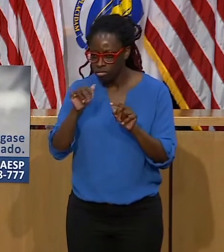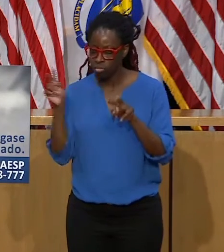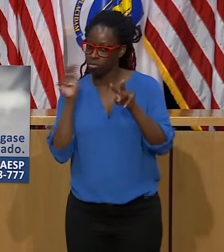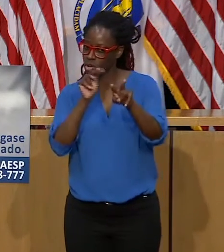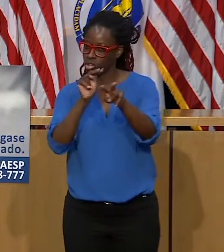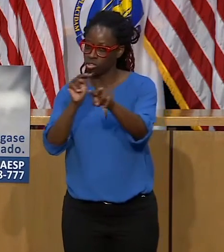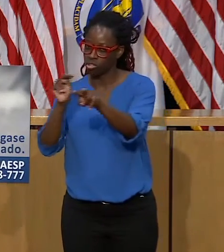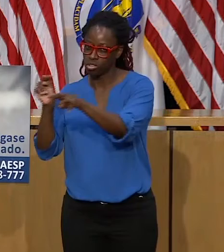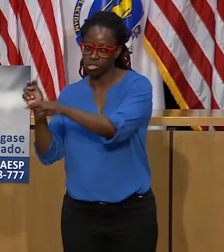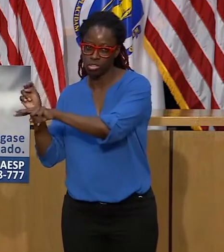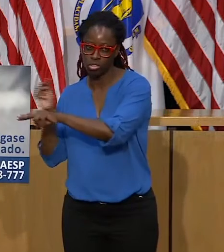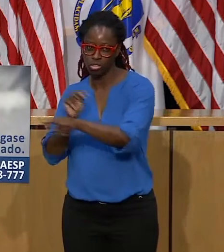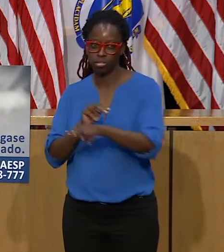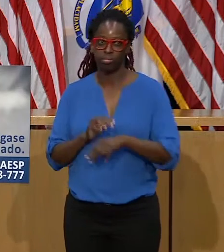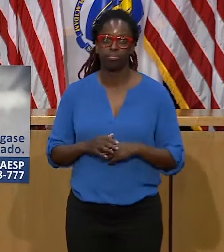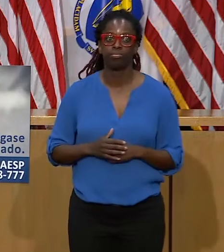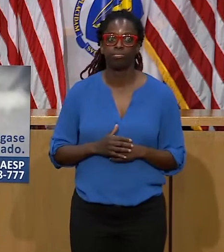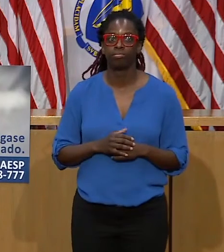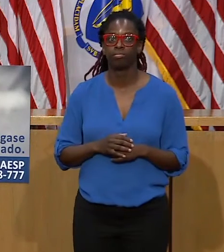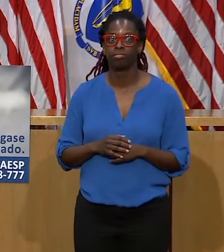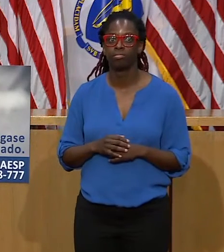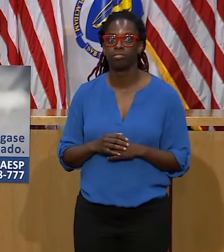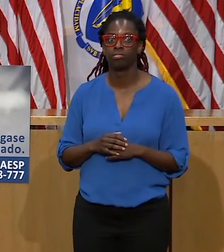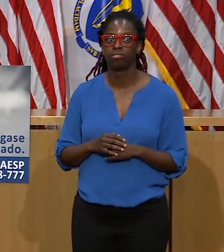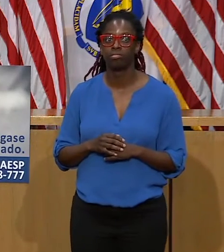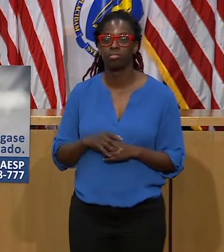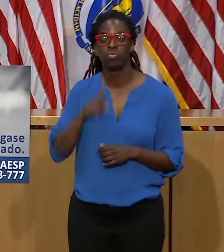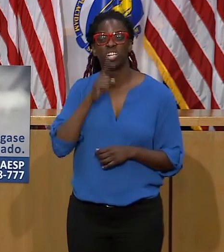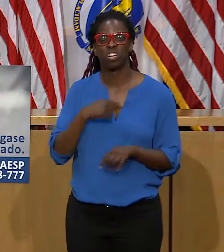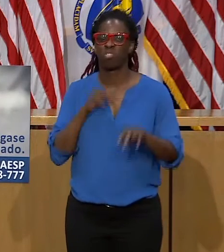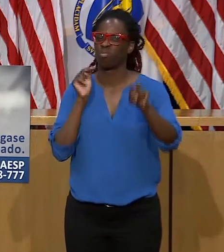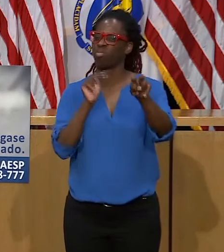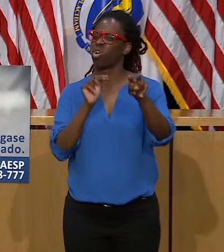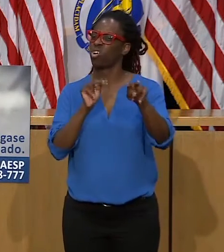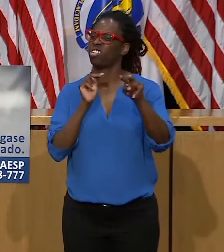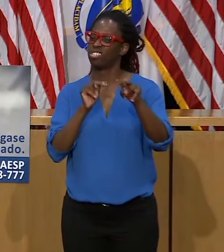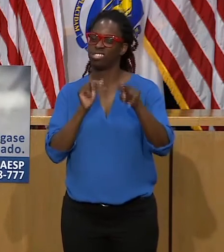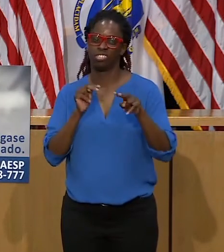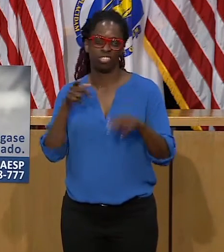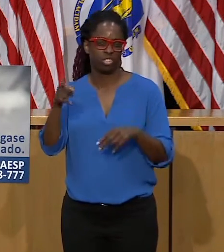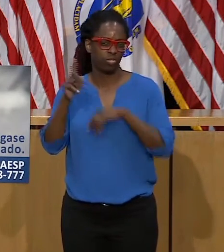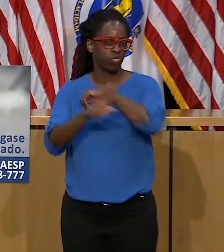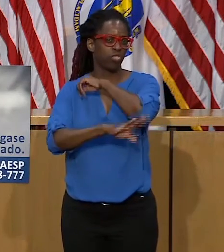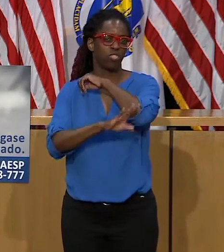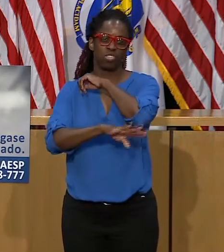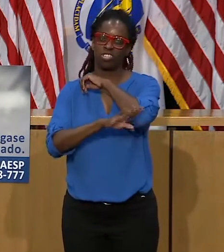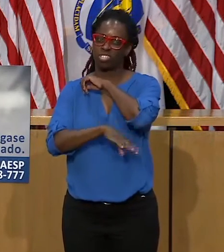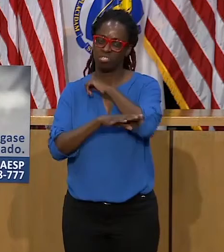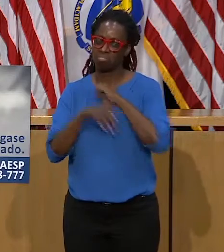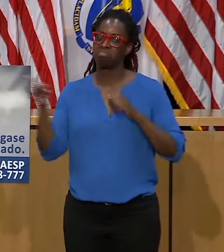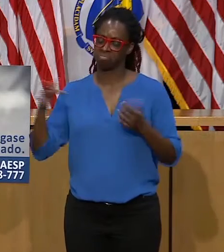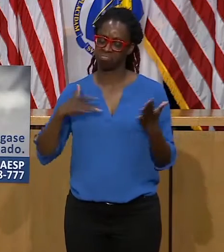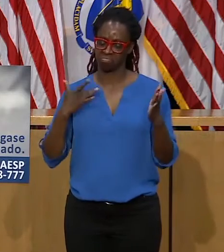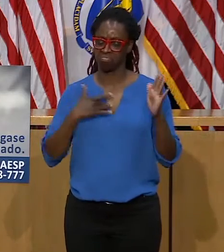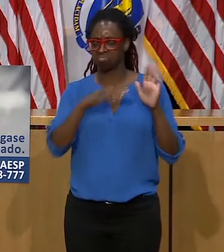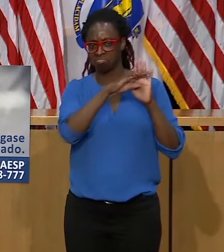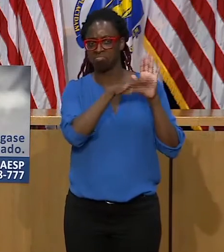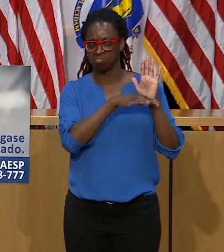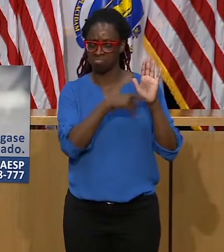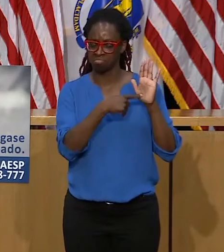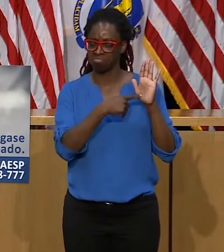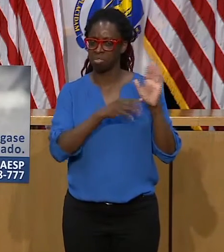confident that together we can come up with an appropriate plan to make that happen when it makes